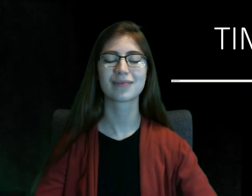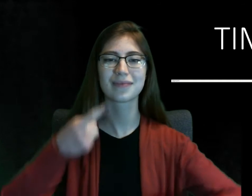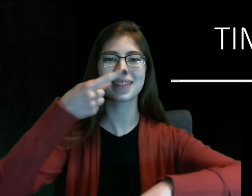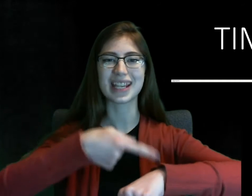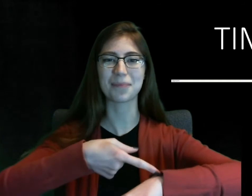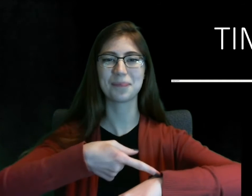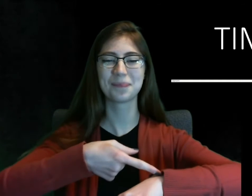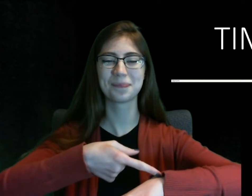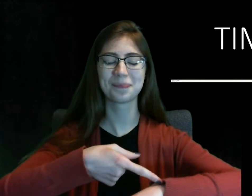Time.